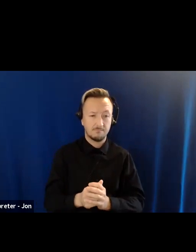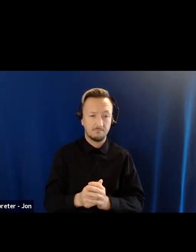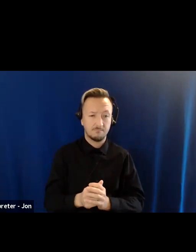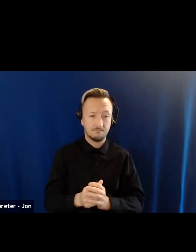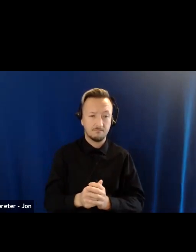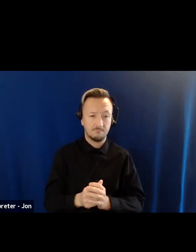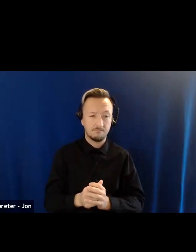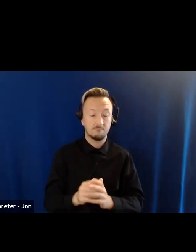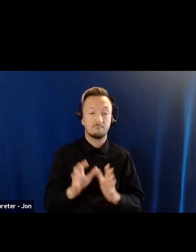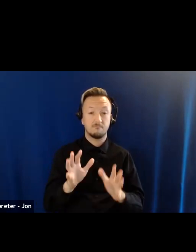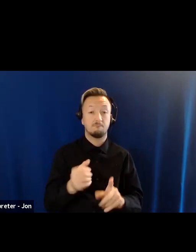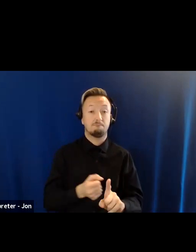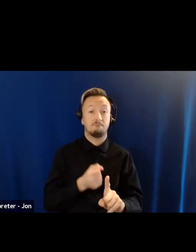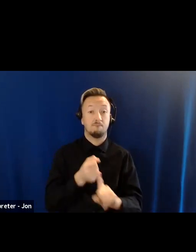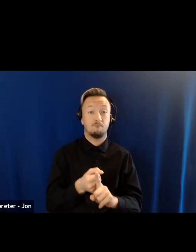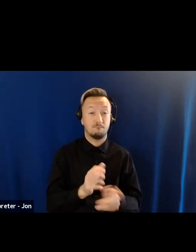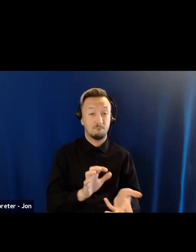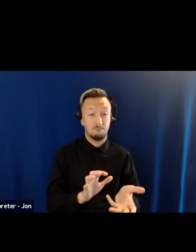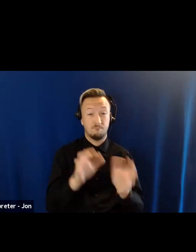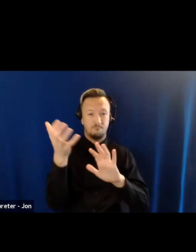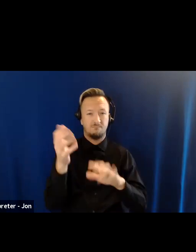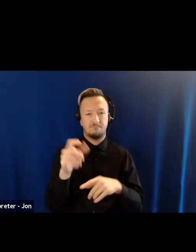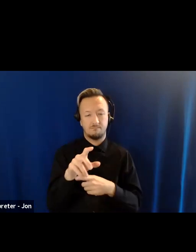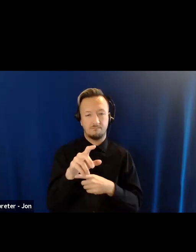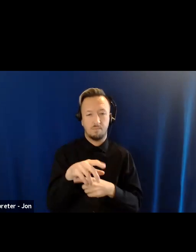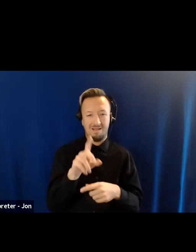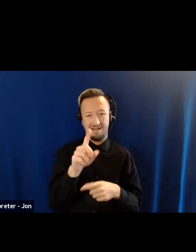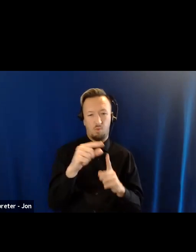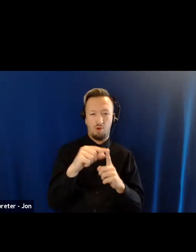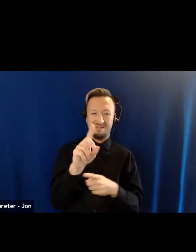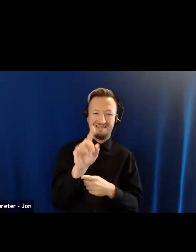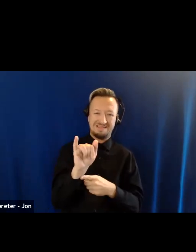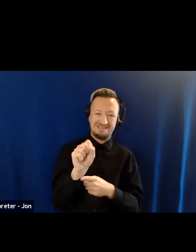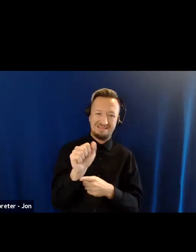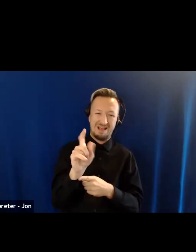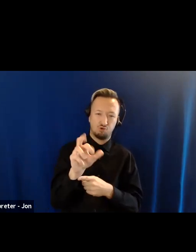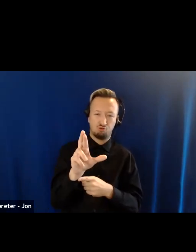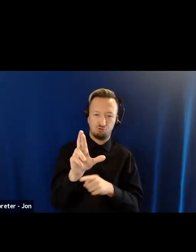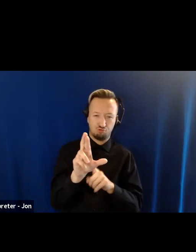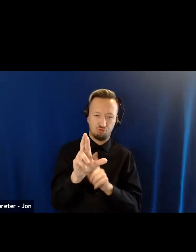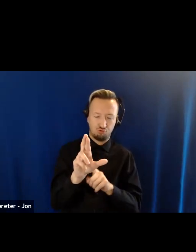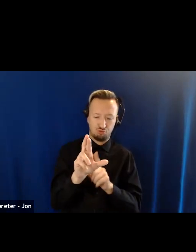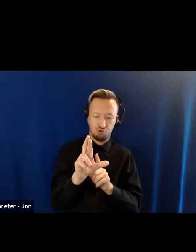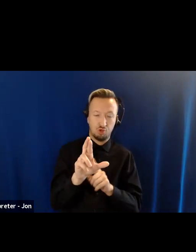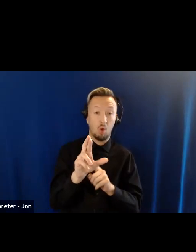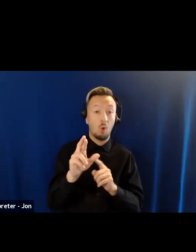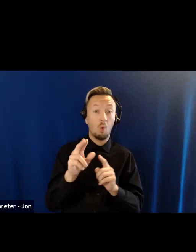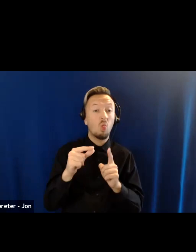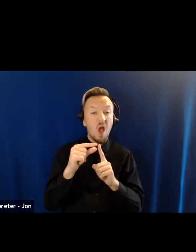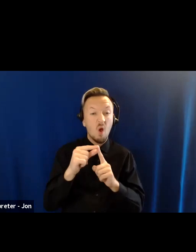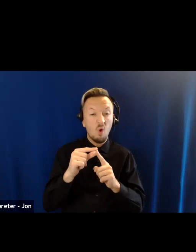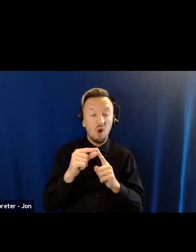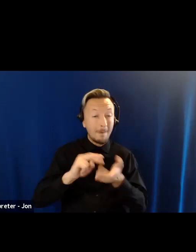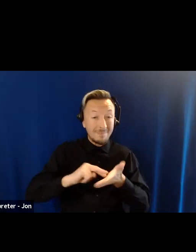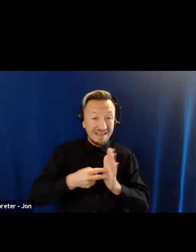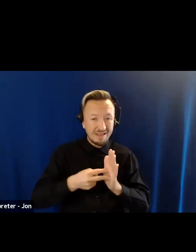In disasters, and the word disaster is a funny one. It's the lack of preparedness that has led us